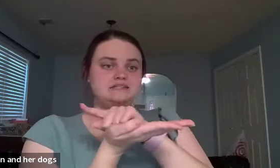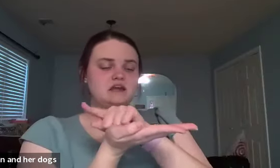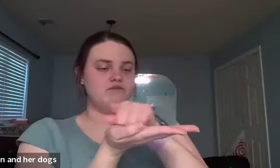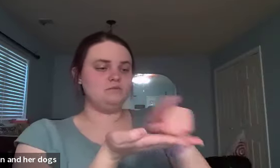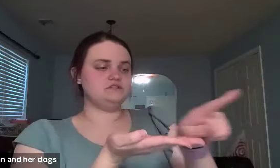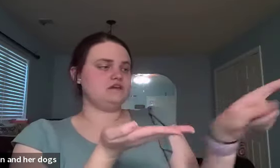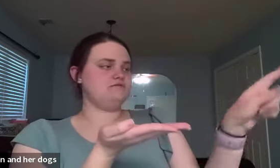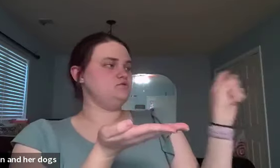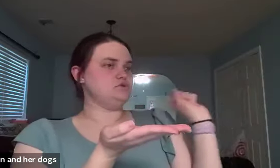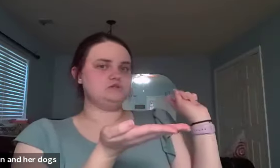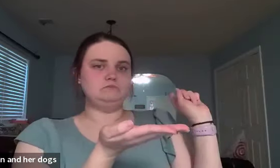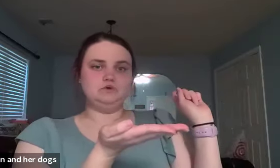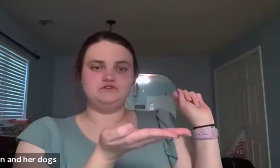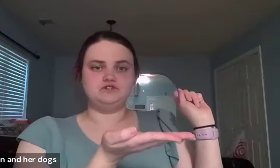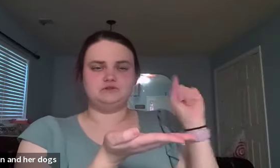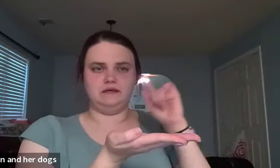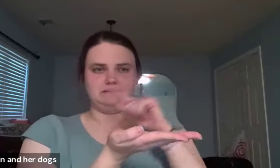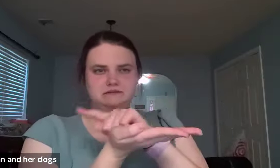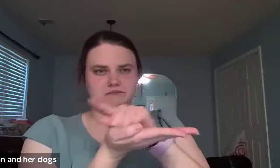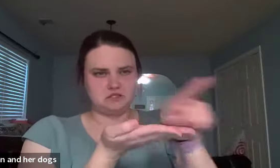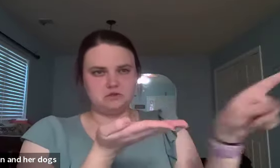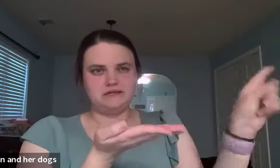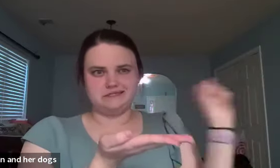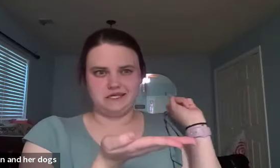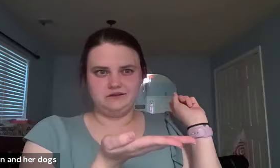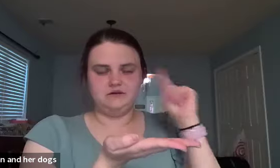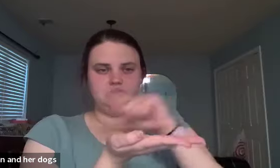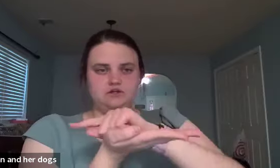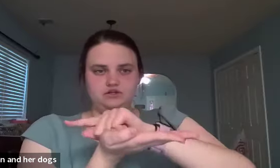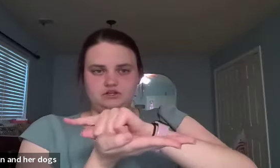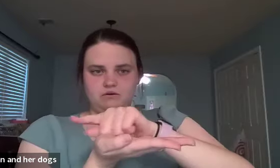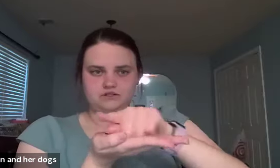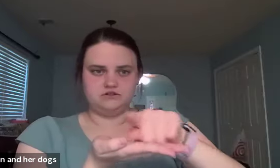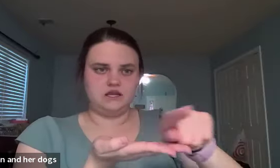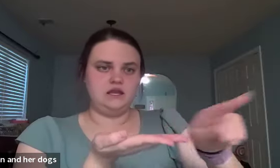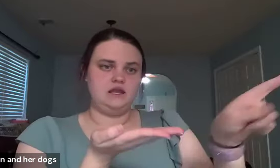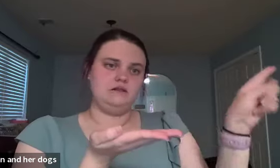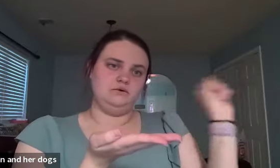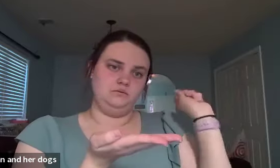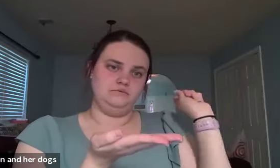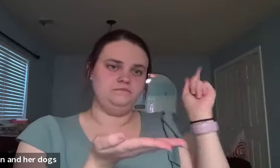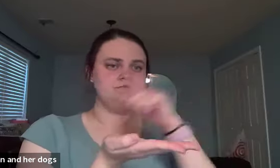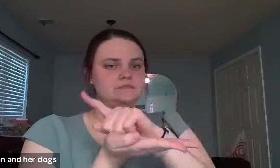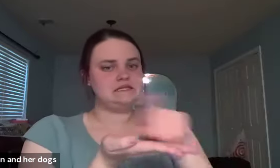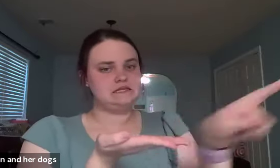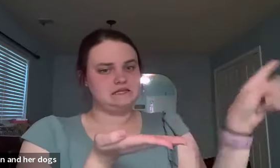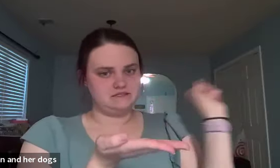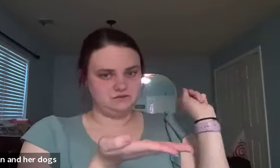It's kind of almost like a full smooth, like semicircle, like a C. You're just going straight and loop. Last